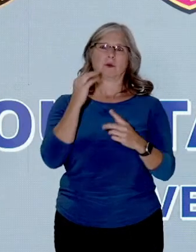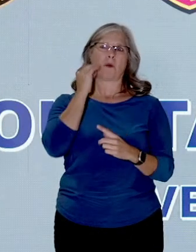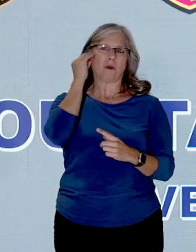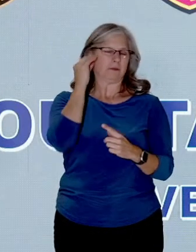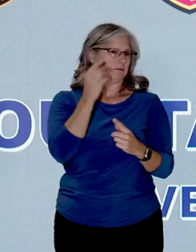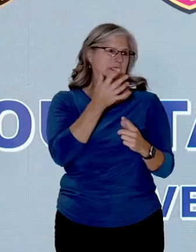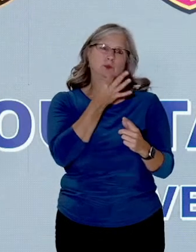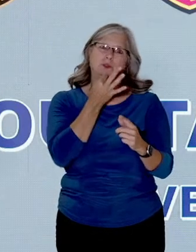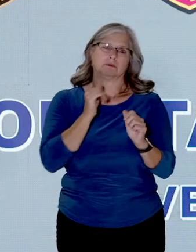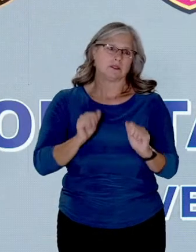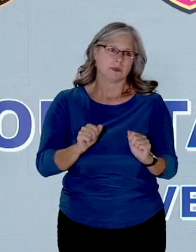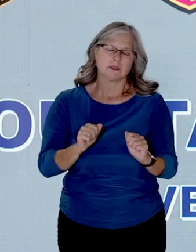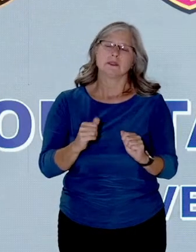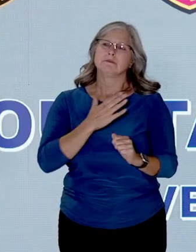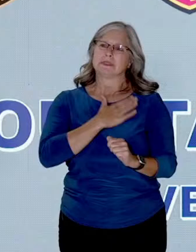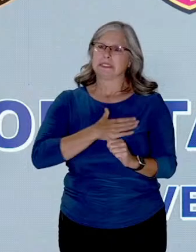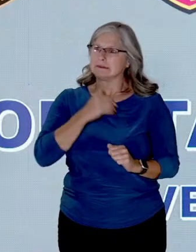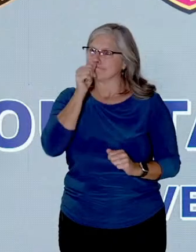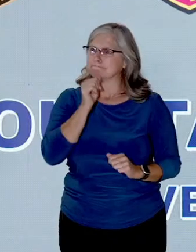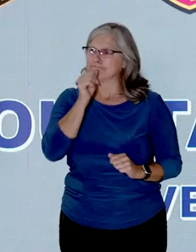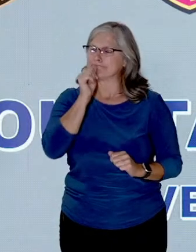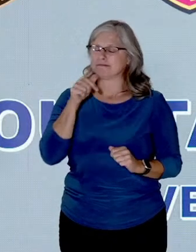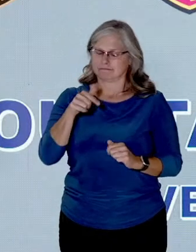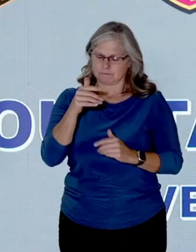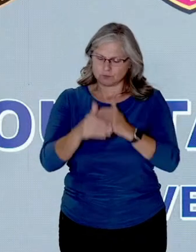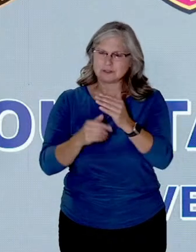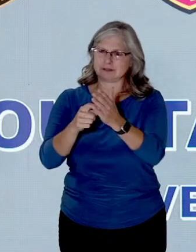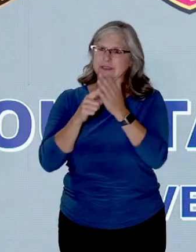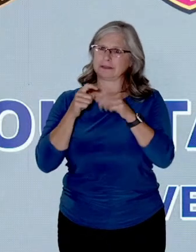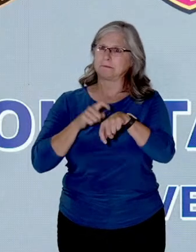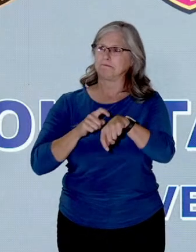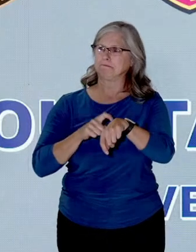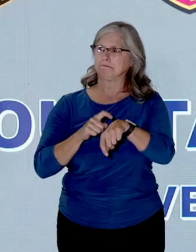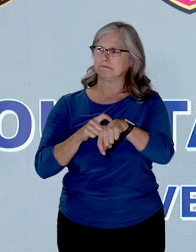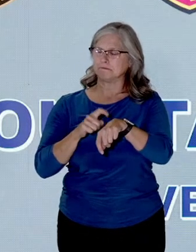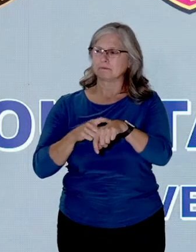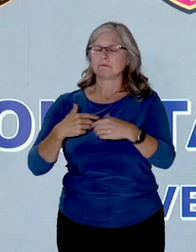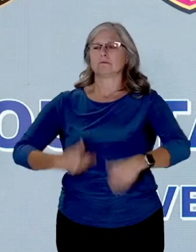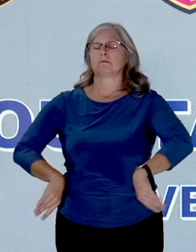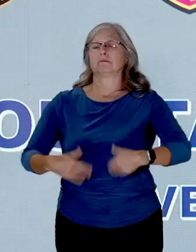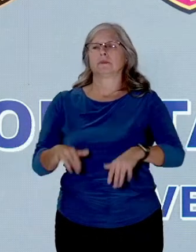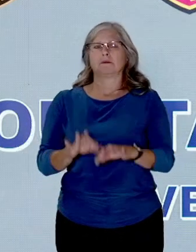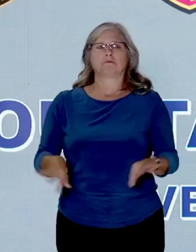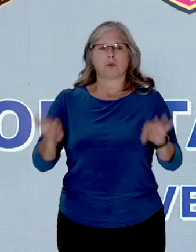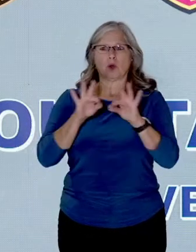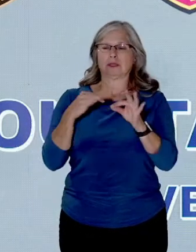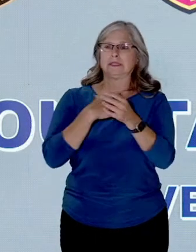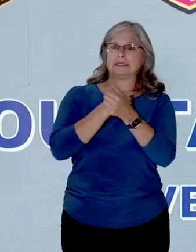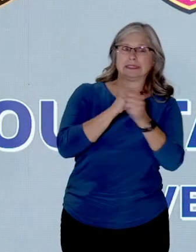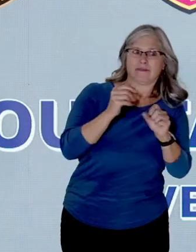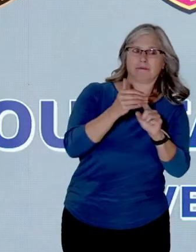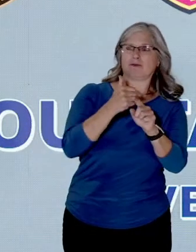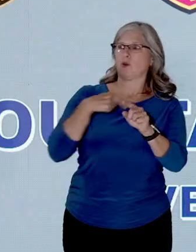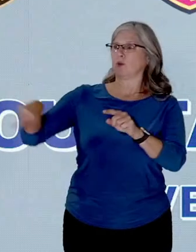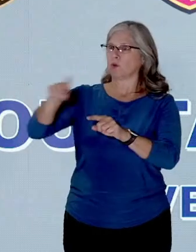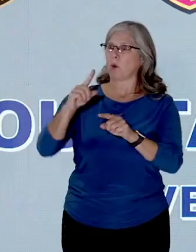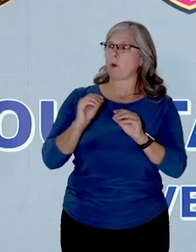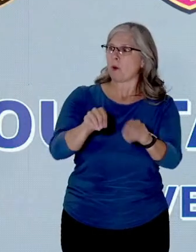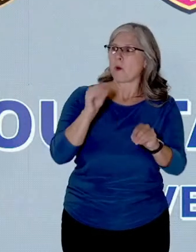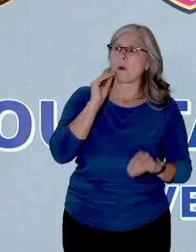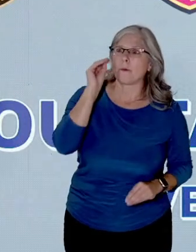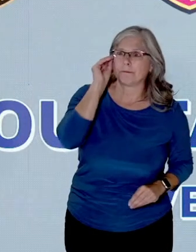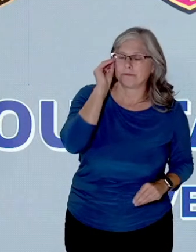possible. Please bear with us as this process takes time. It's incredibly important that we are safe before we get you back into the